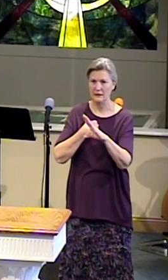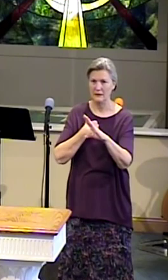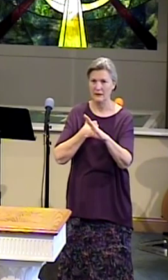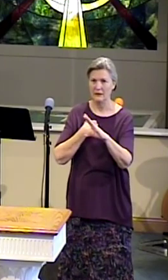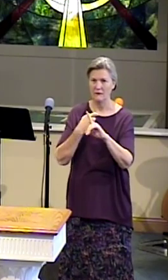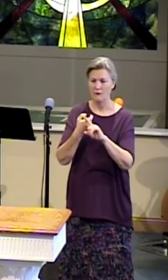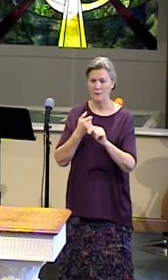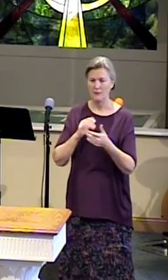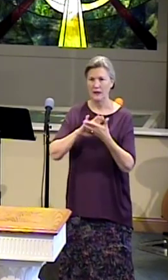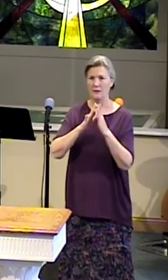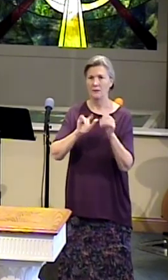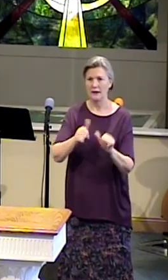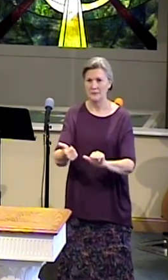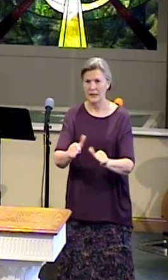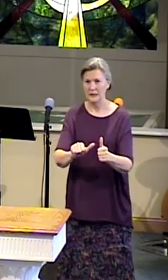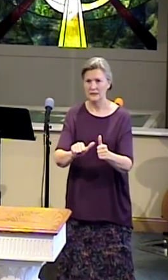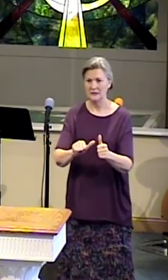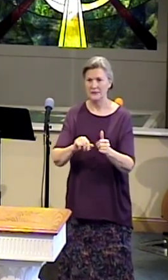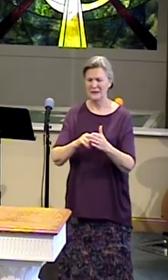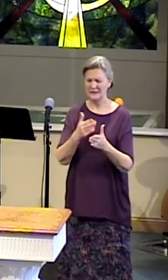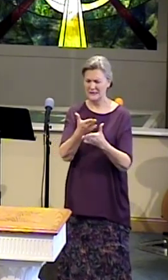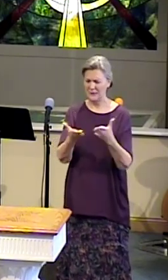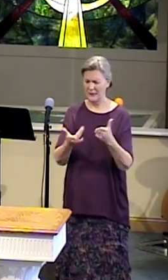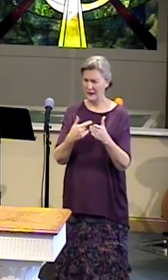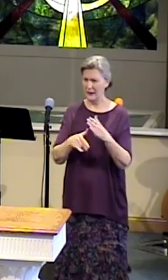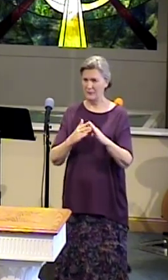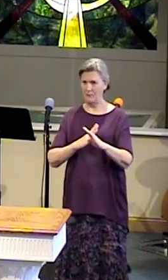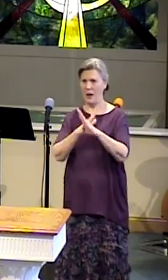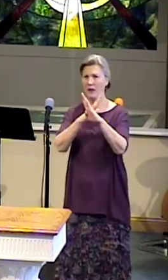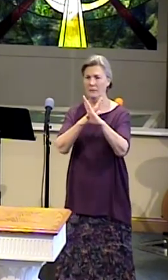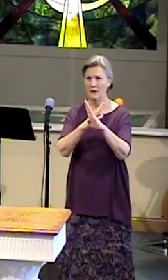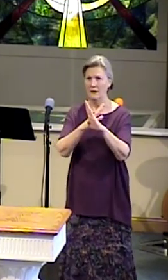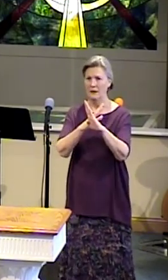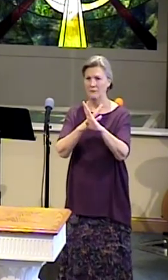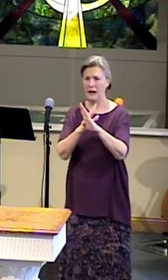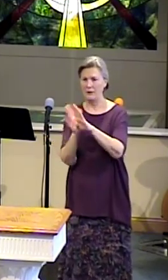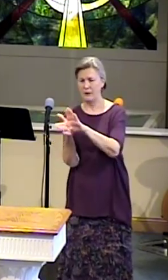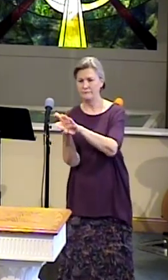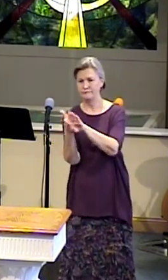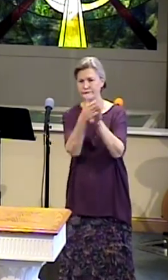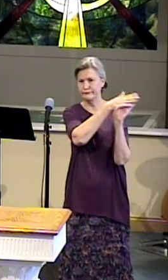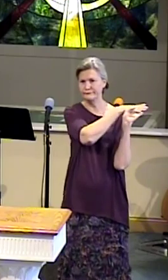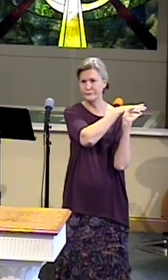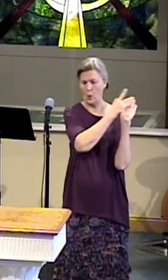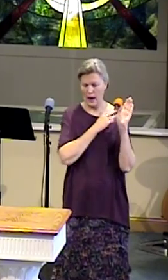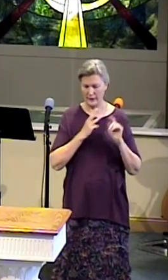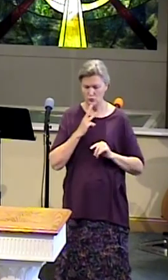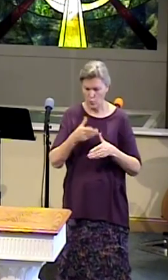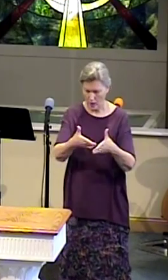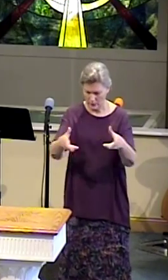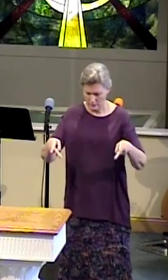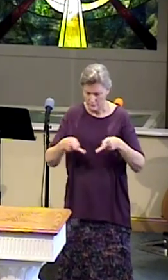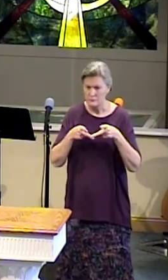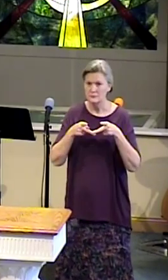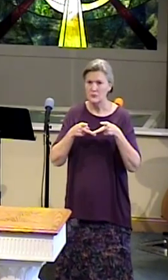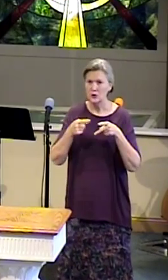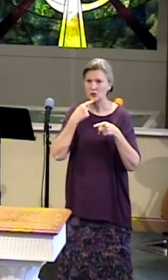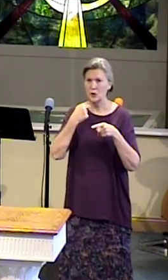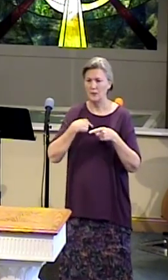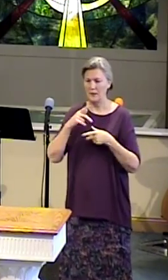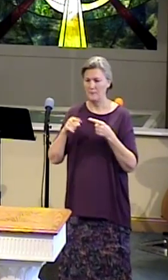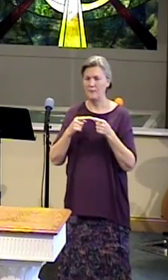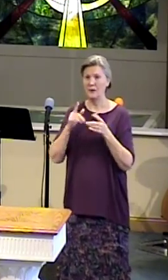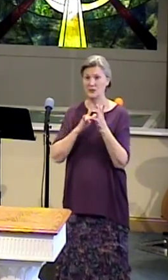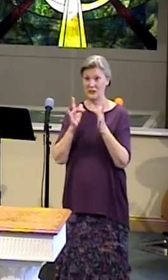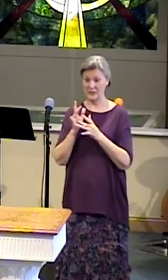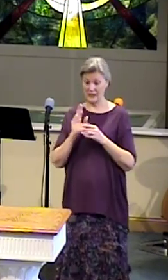means. He said, there's something in my way, but I'm getting it out of my way because there's water there. You told me about Jesus, and